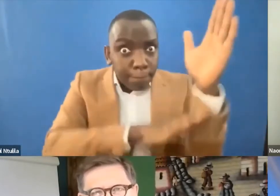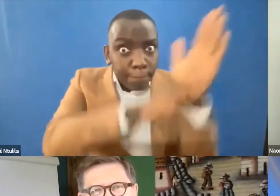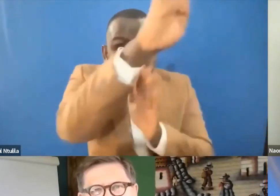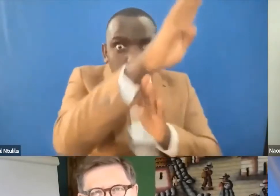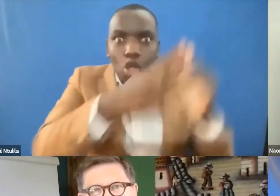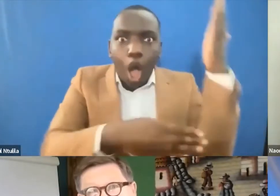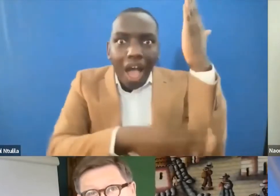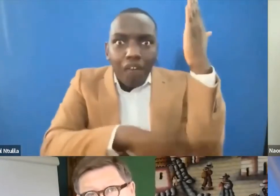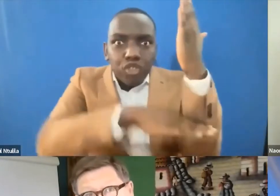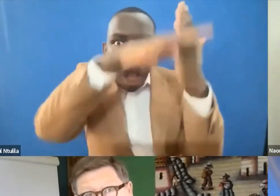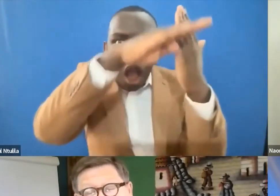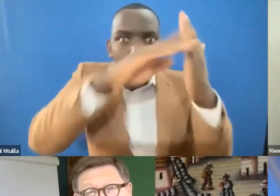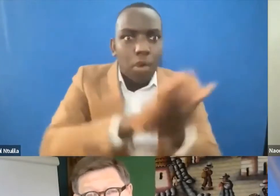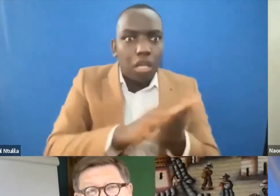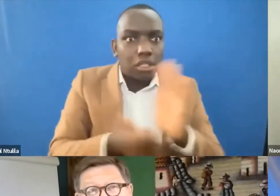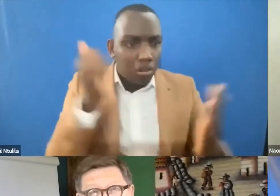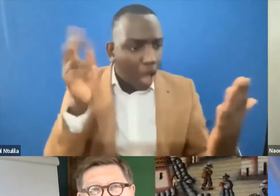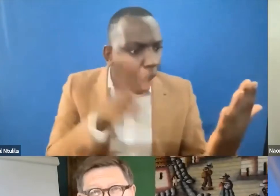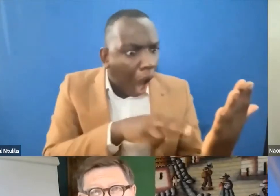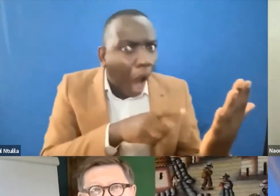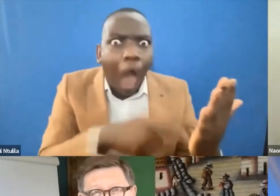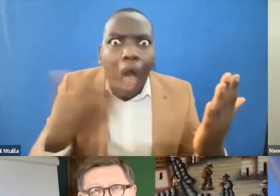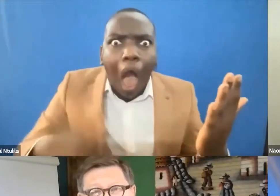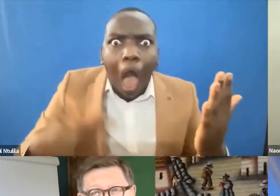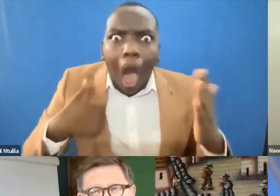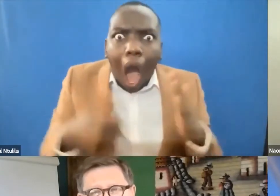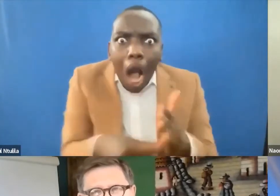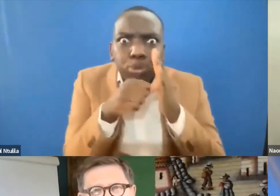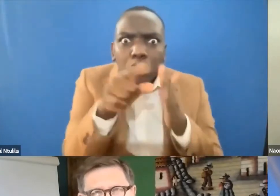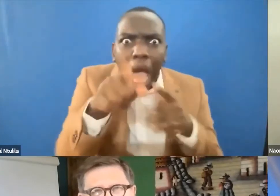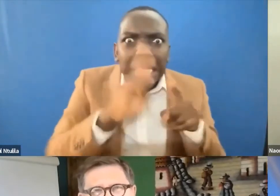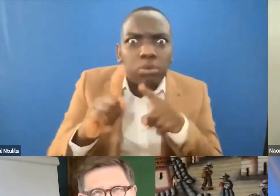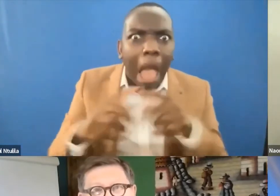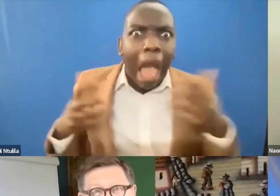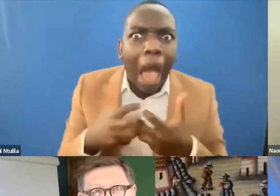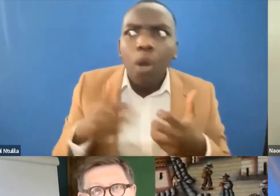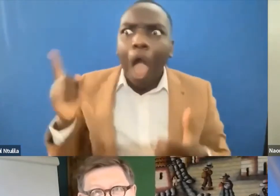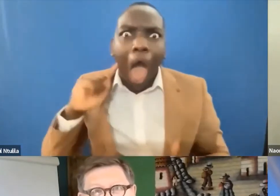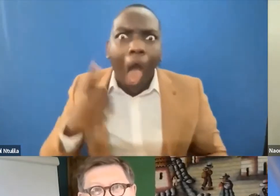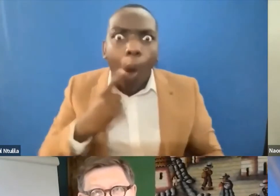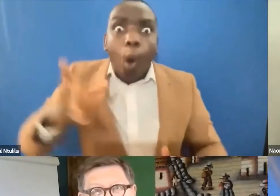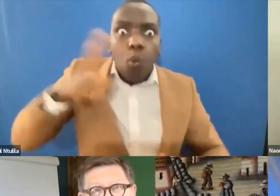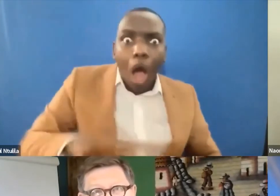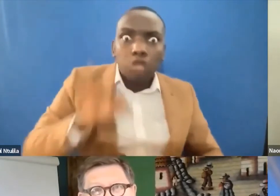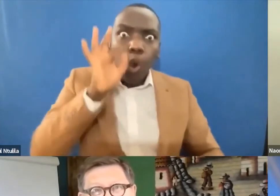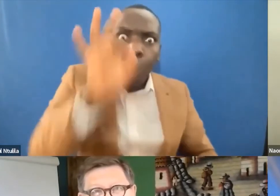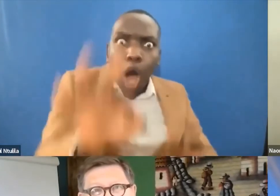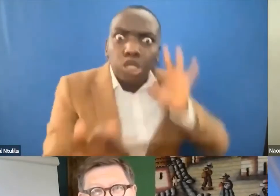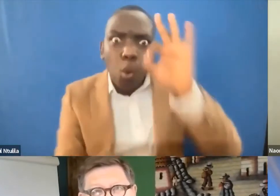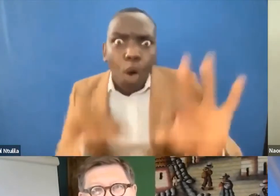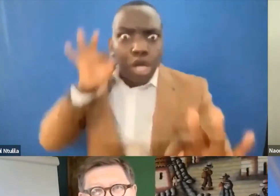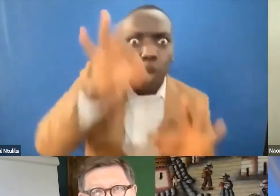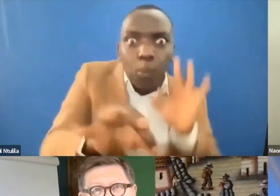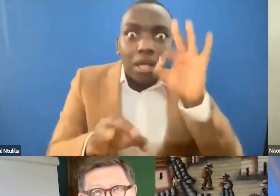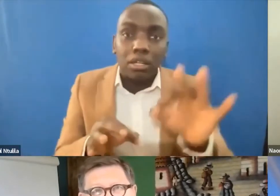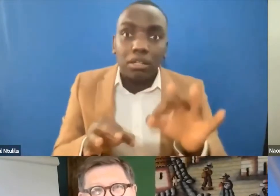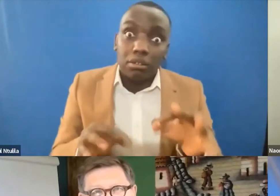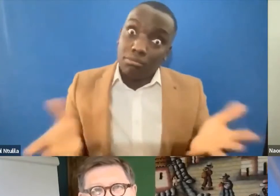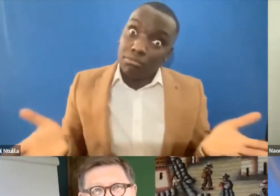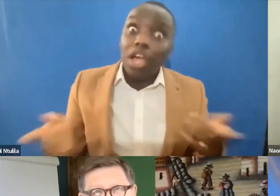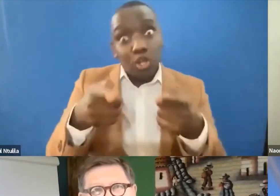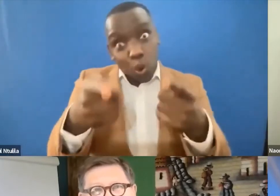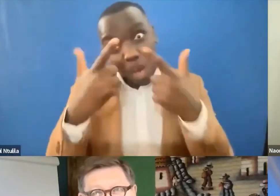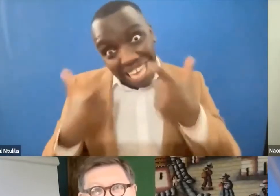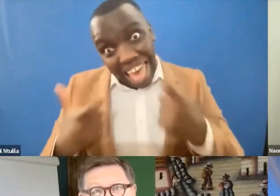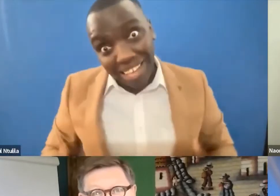of people with diverse needs. Exactly. And it's when you identify the fact that you can do these things, you